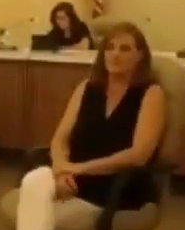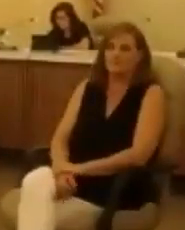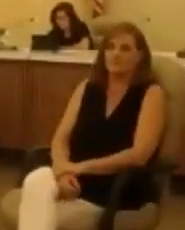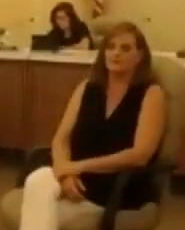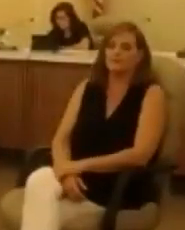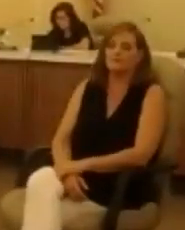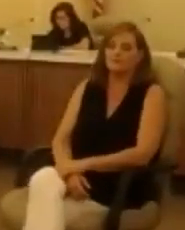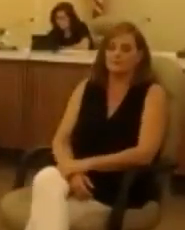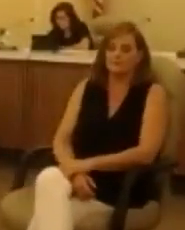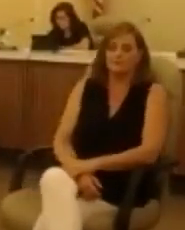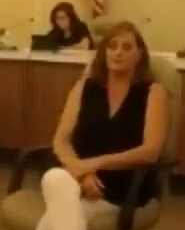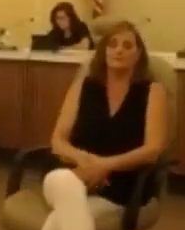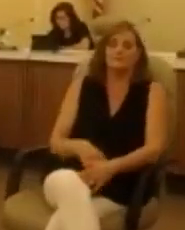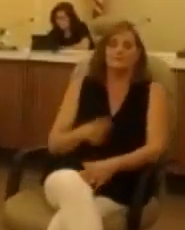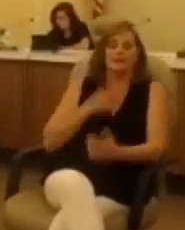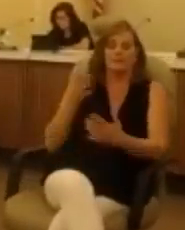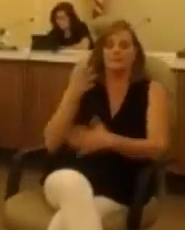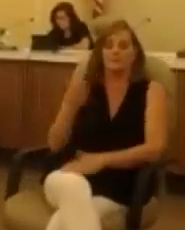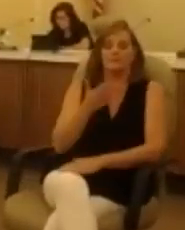Fellow board members, I have resolution